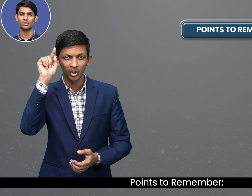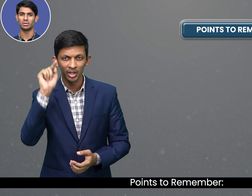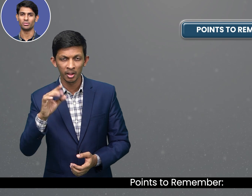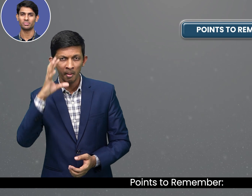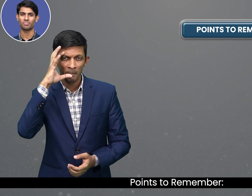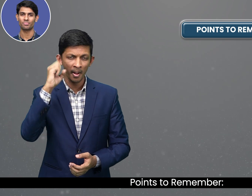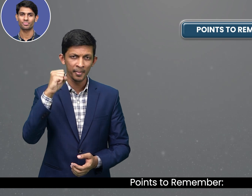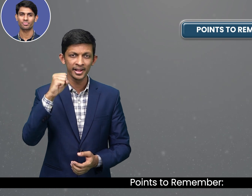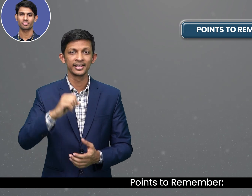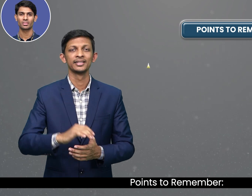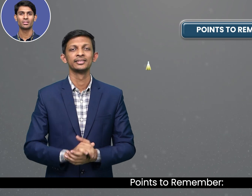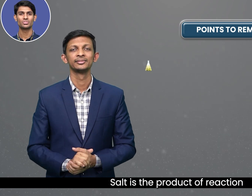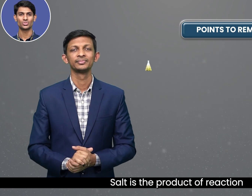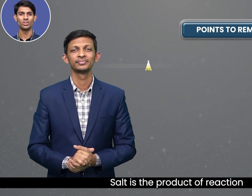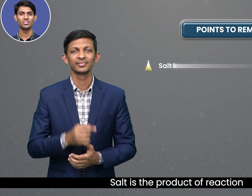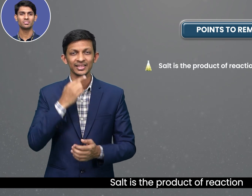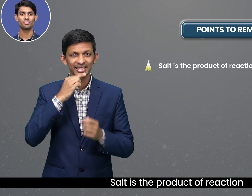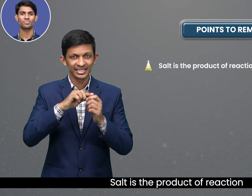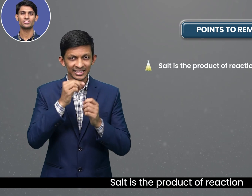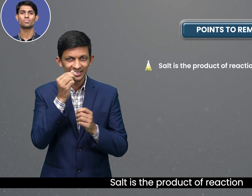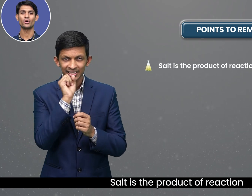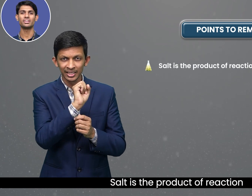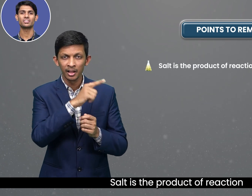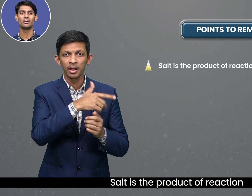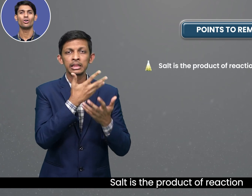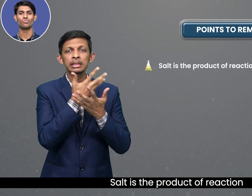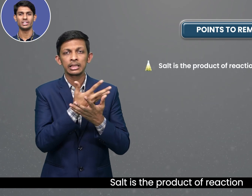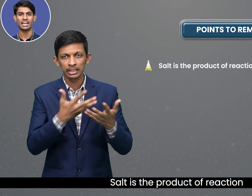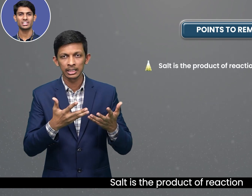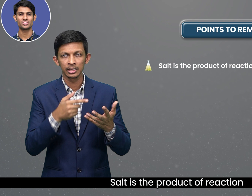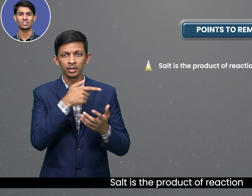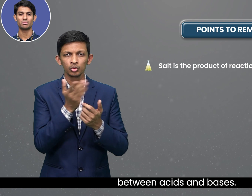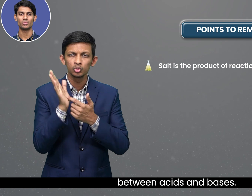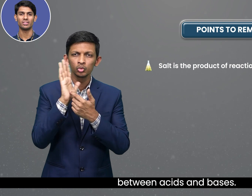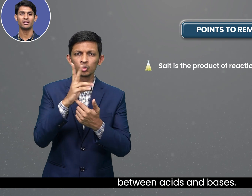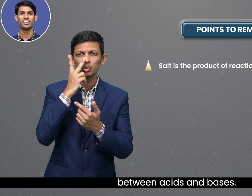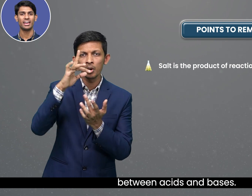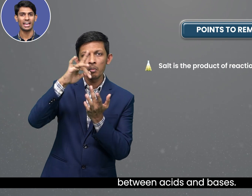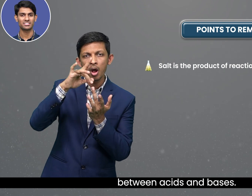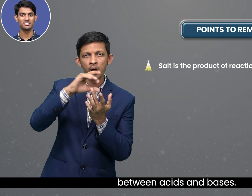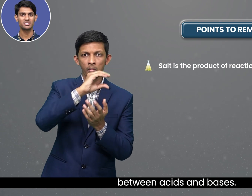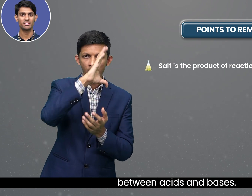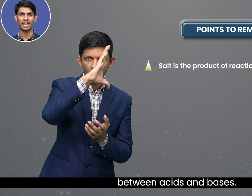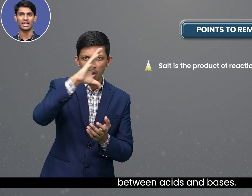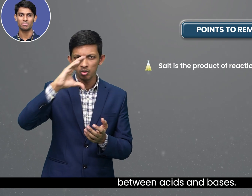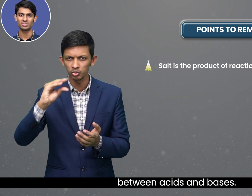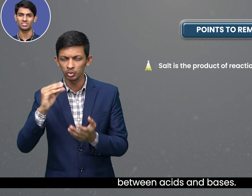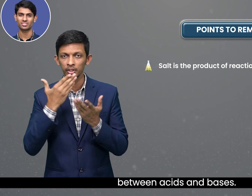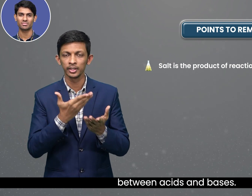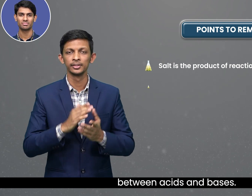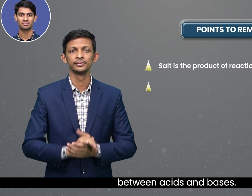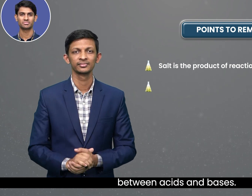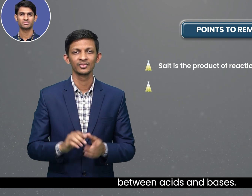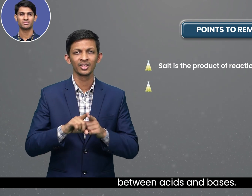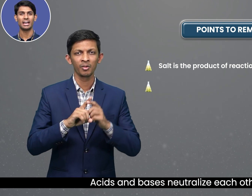Points to remember: salt is a product of reaction between acids and